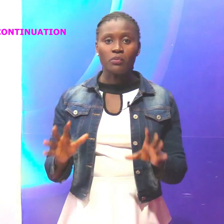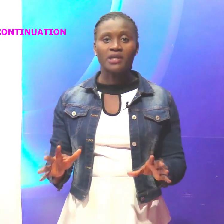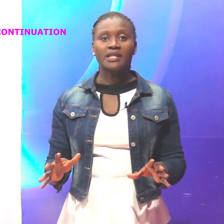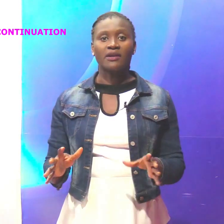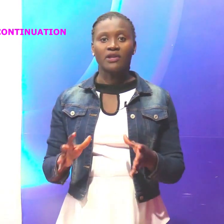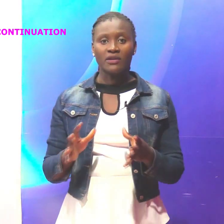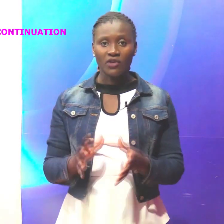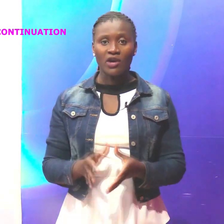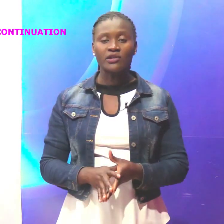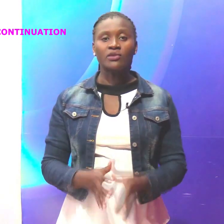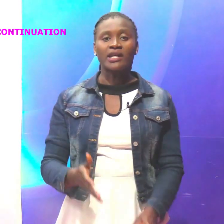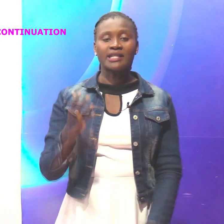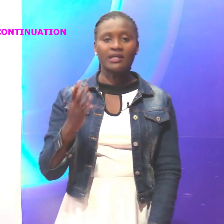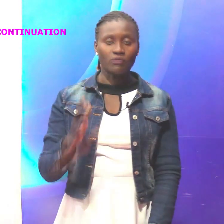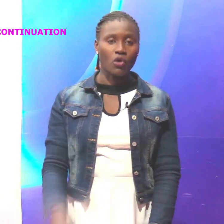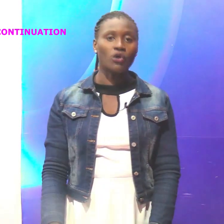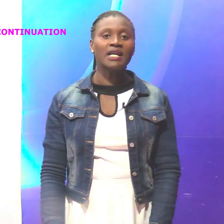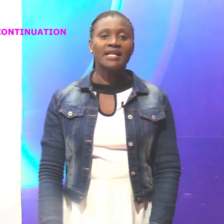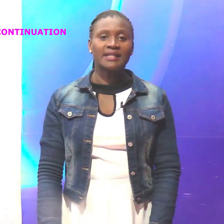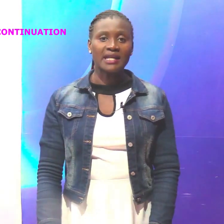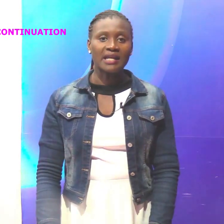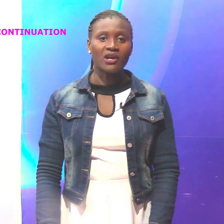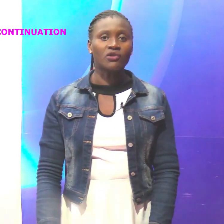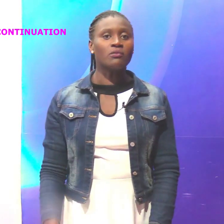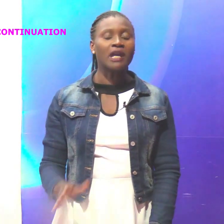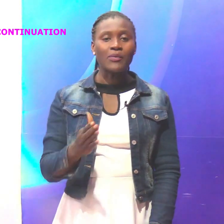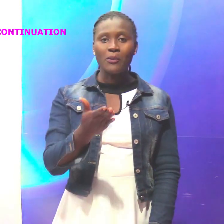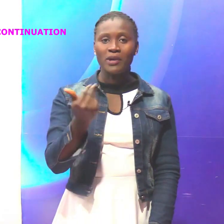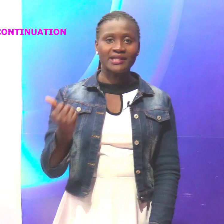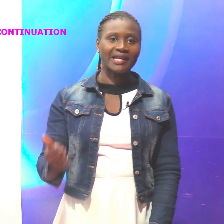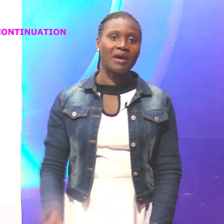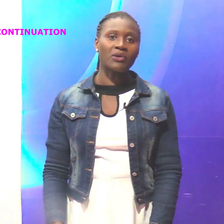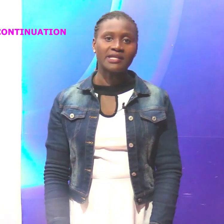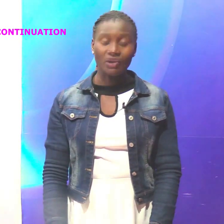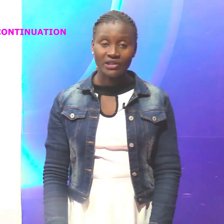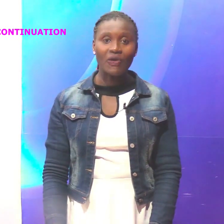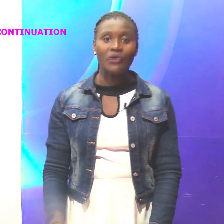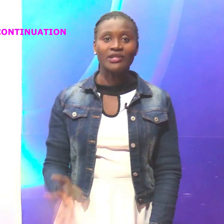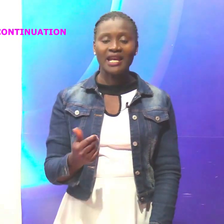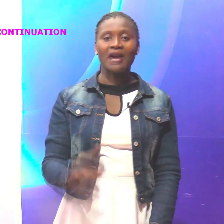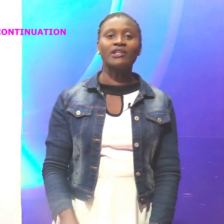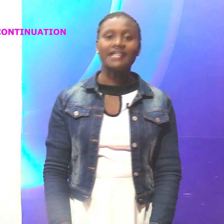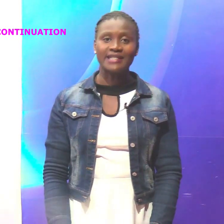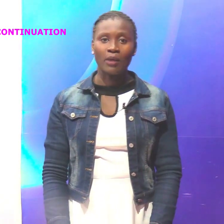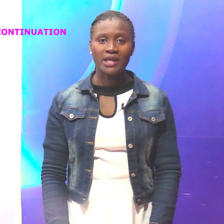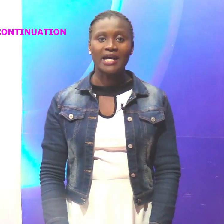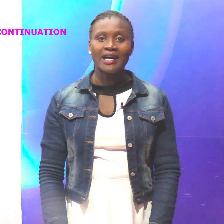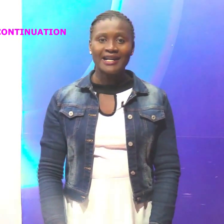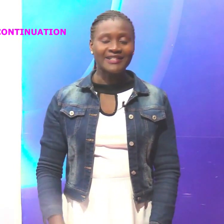I've given you out, you understand more on sign language. It will become the best sign language instructor or a sign language interpreter in